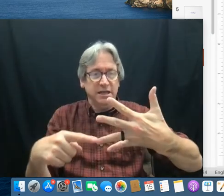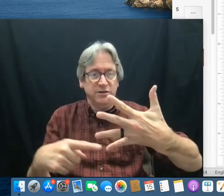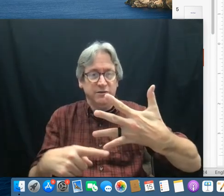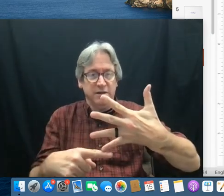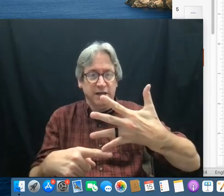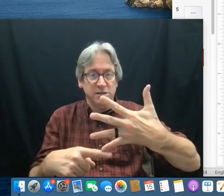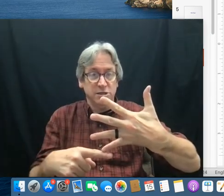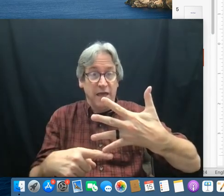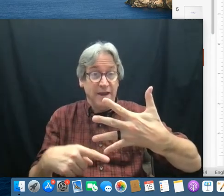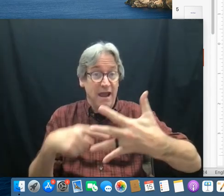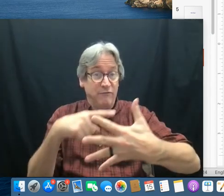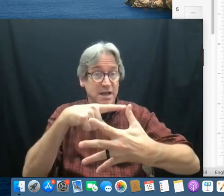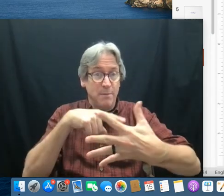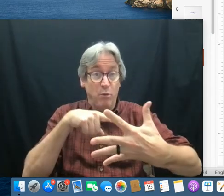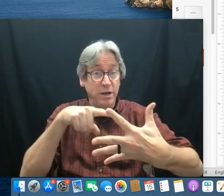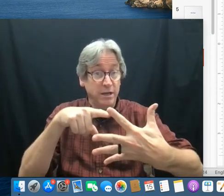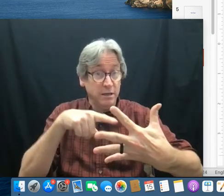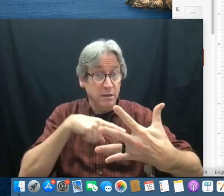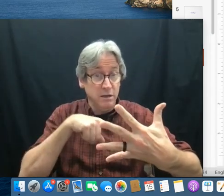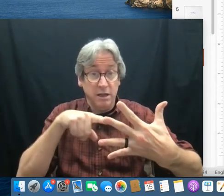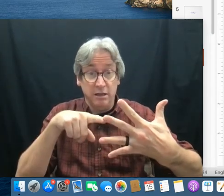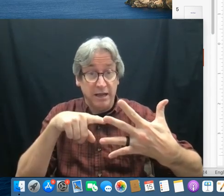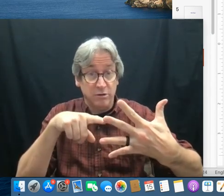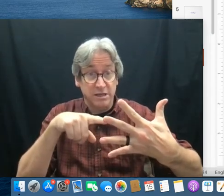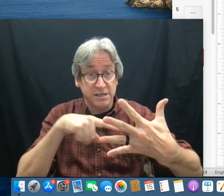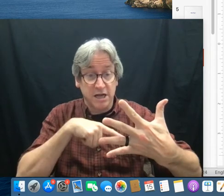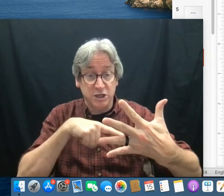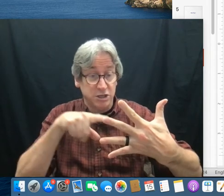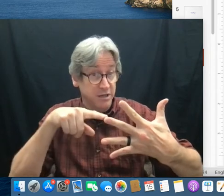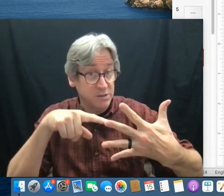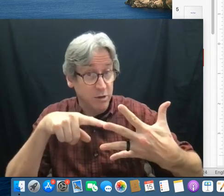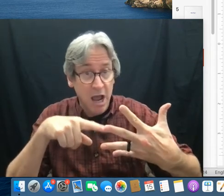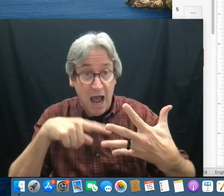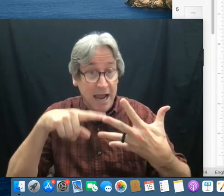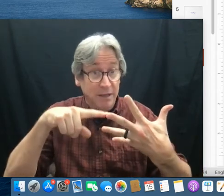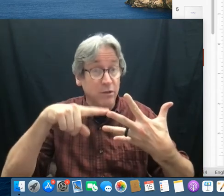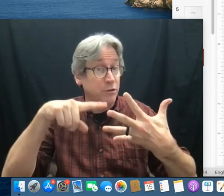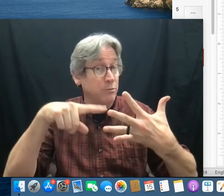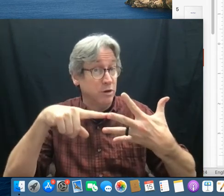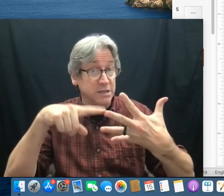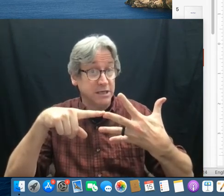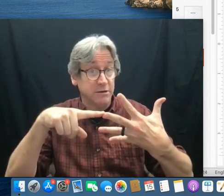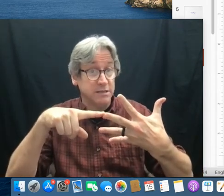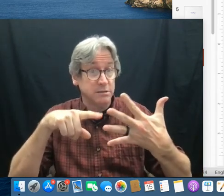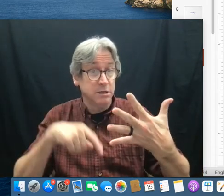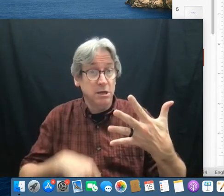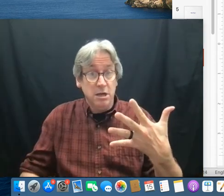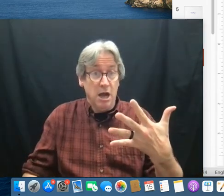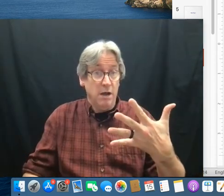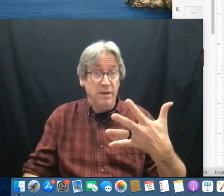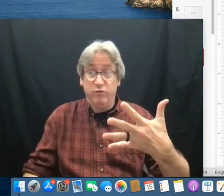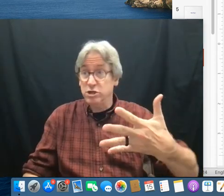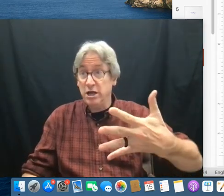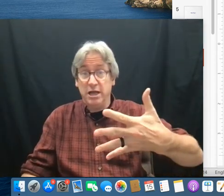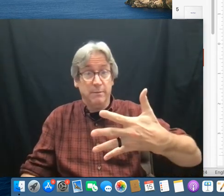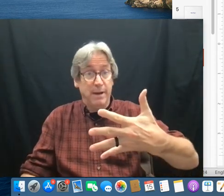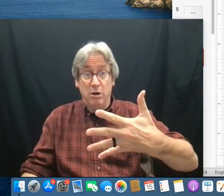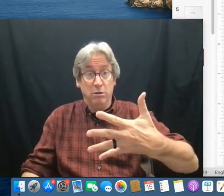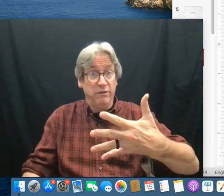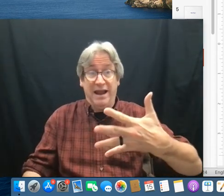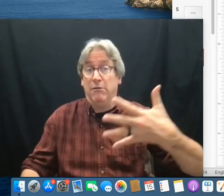list each of the things, and then every time I pointed later in the discussion to this one, I mean the 3rd book of the series. If we're